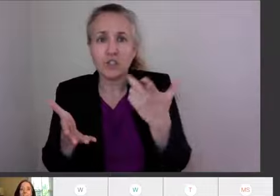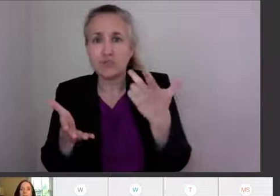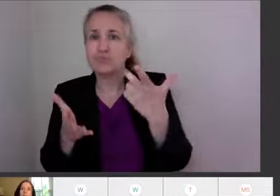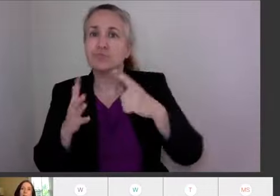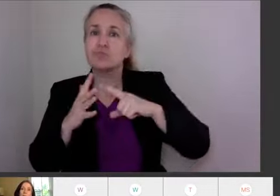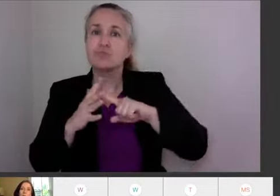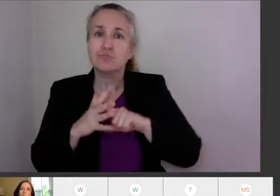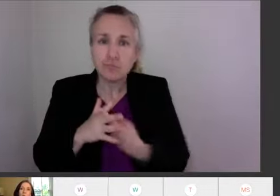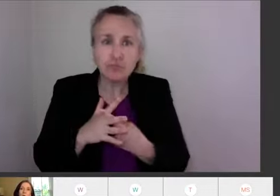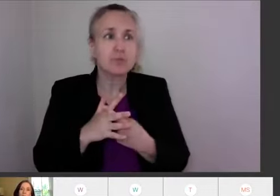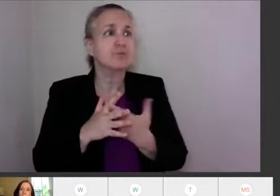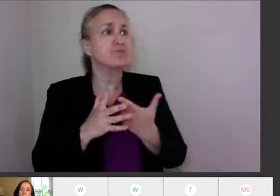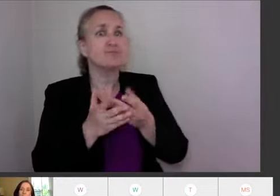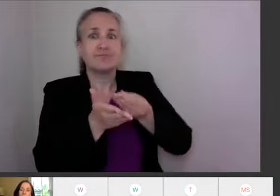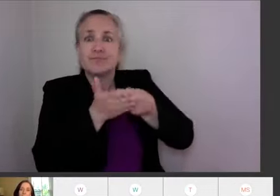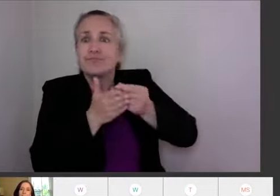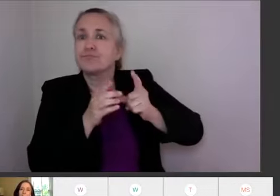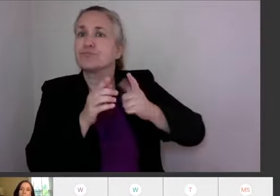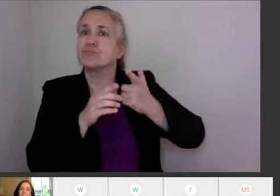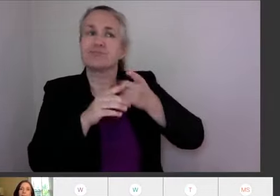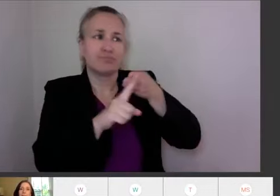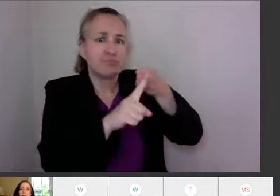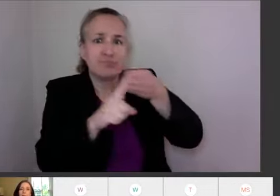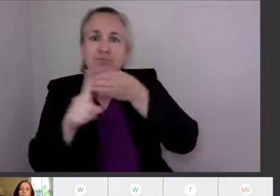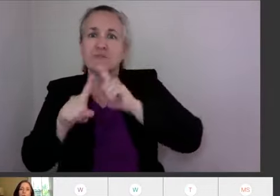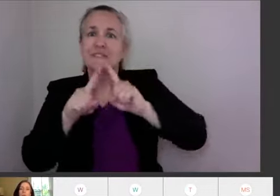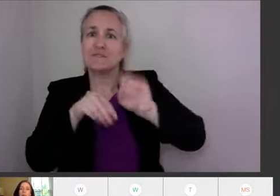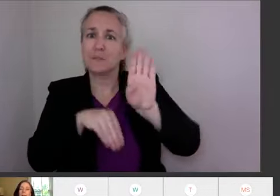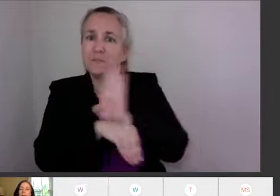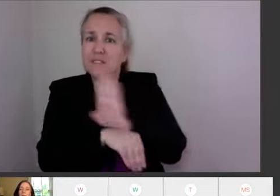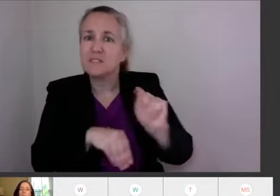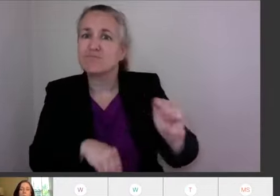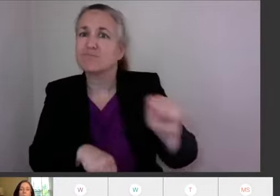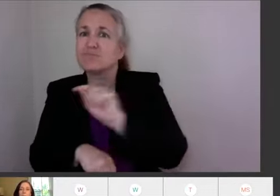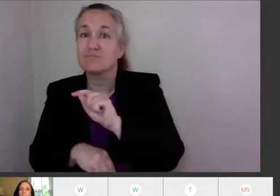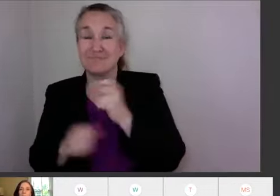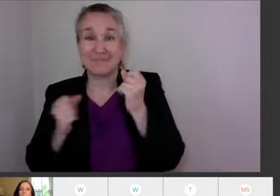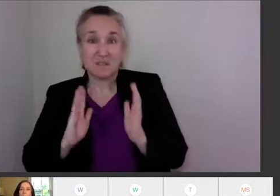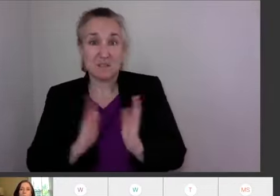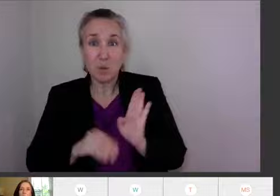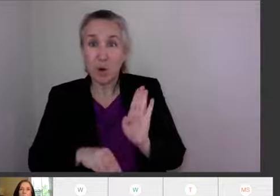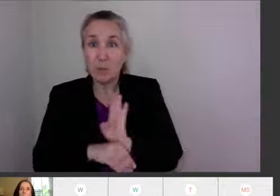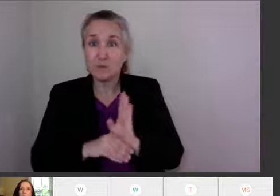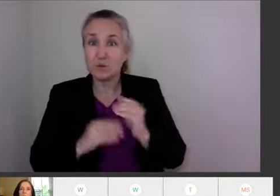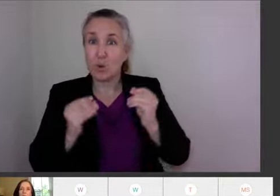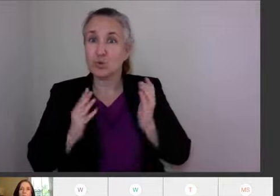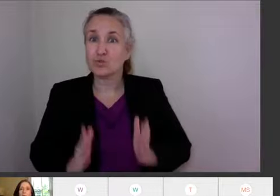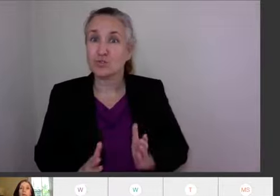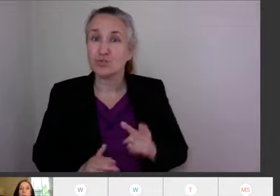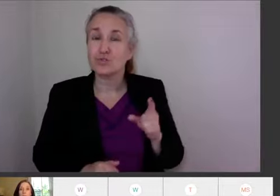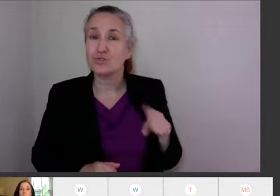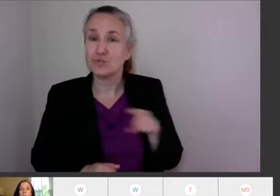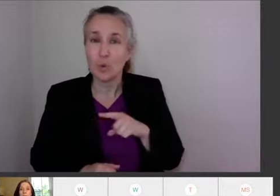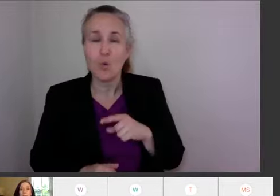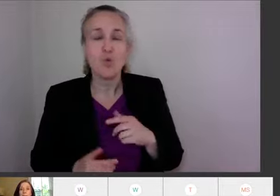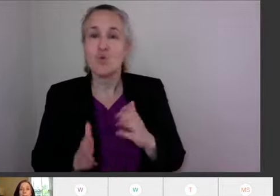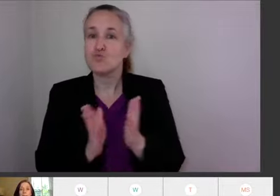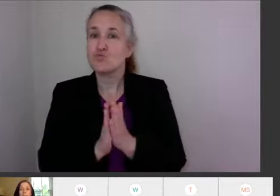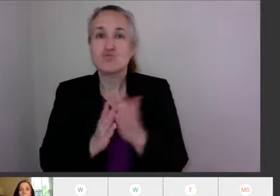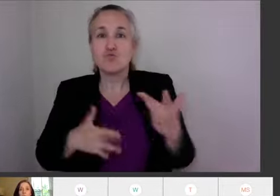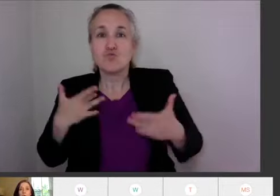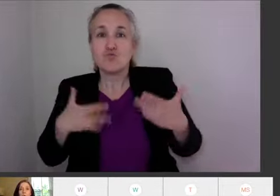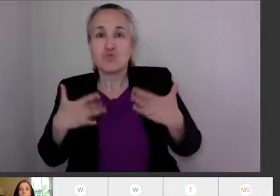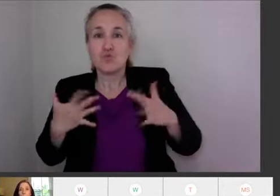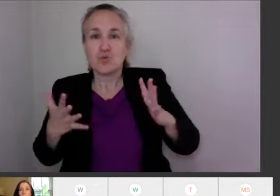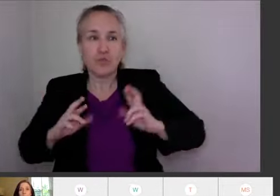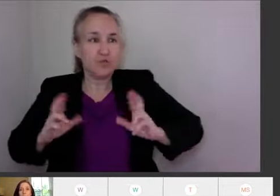begin to patronize our local businesses. So many of our small business owners are just so eager to